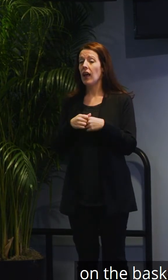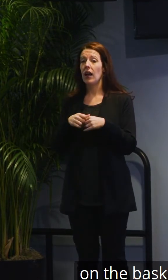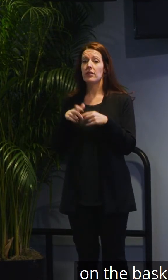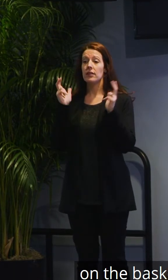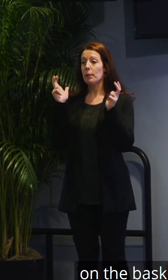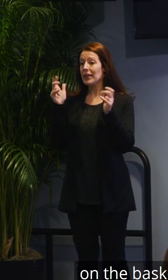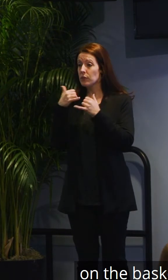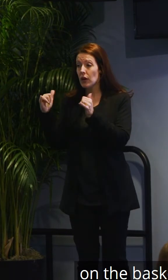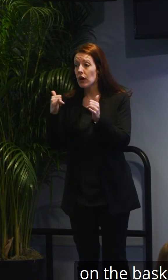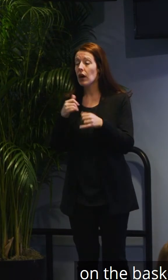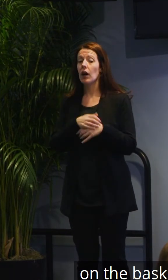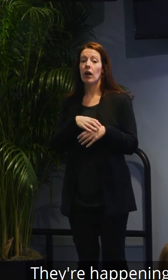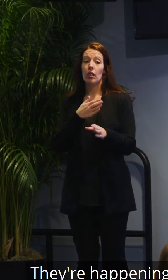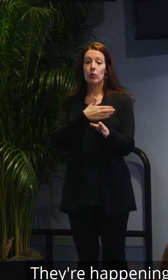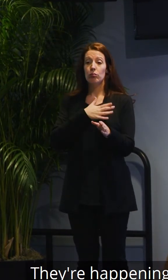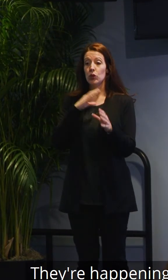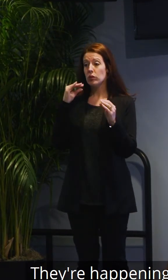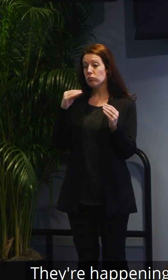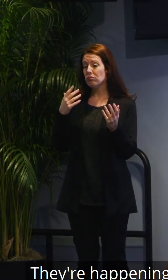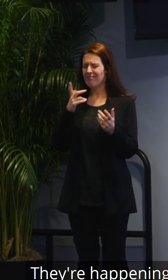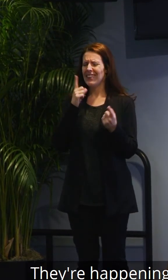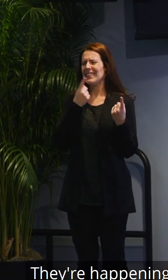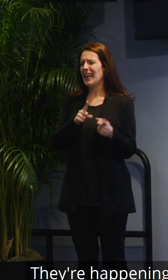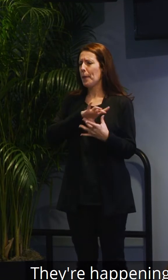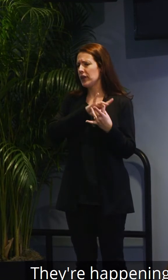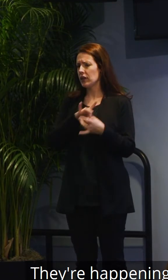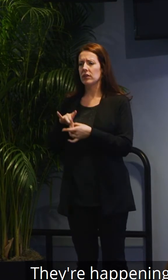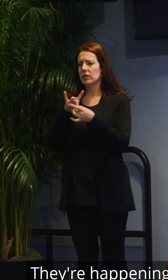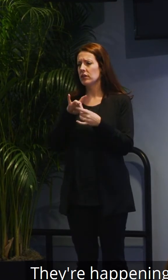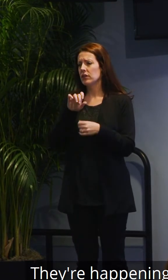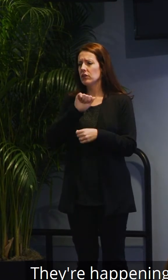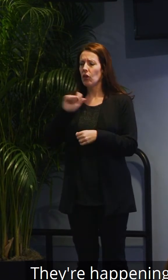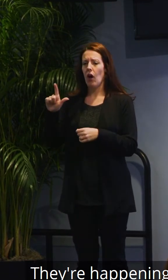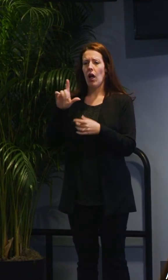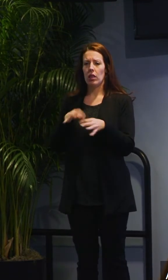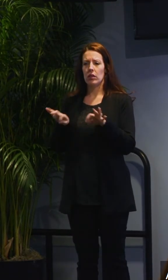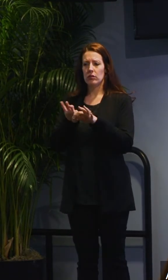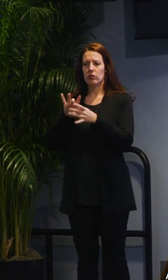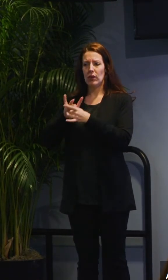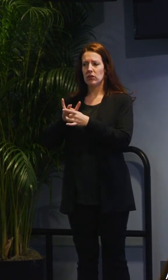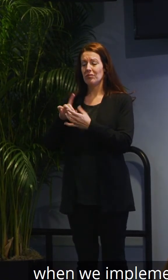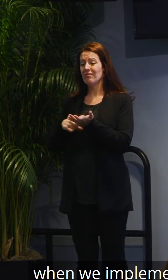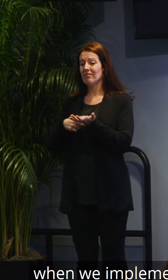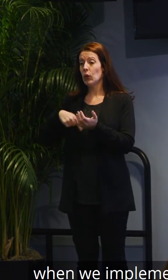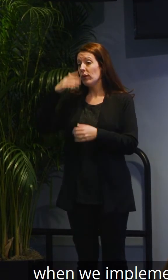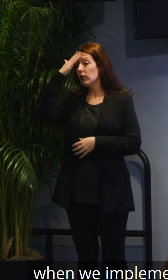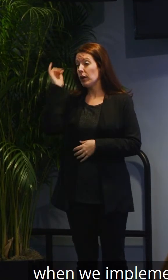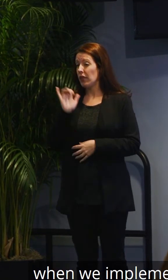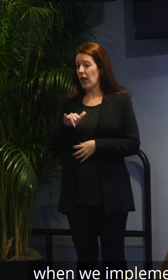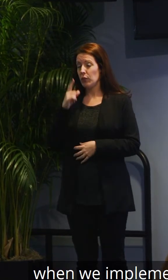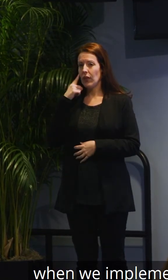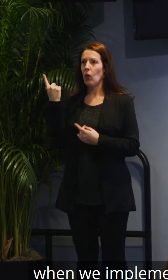basketball court, in a music lesson. They're happening in all those important relationships. And we forget that when